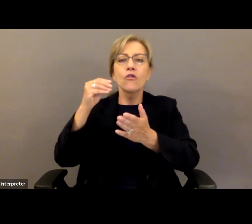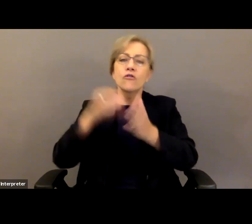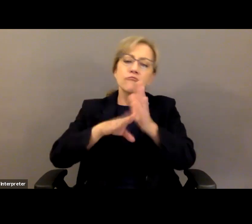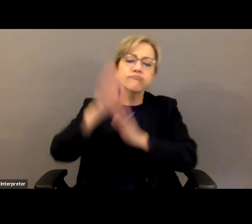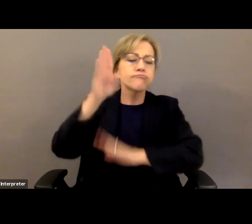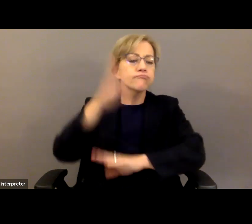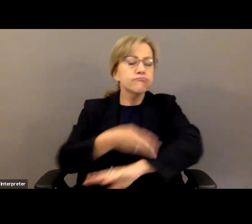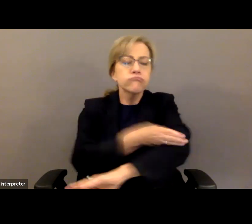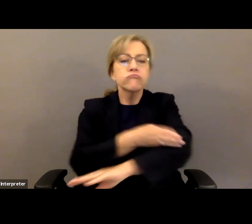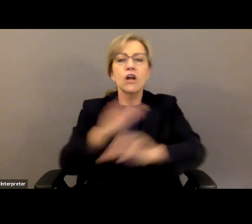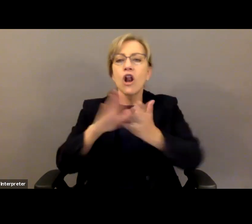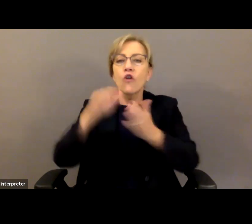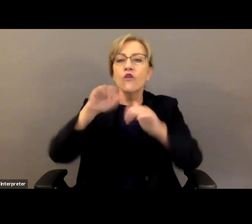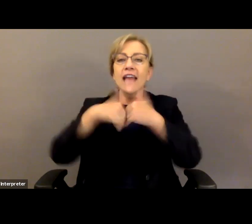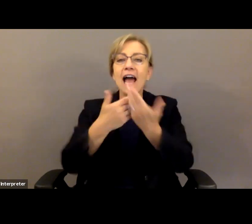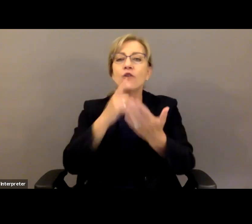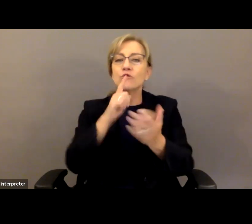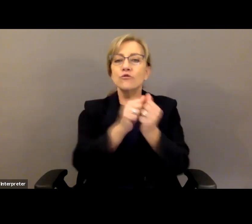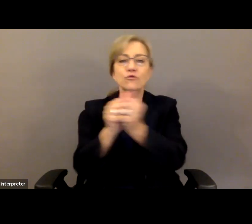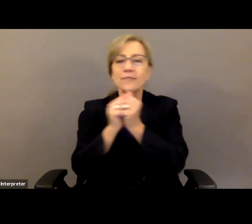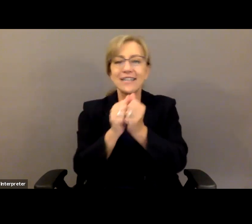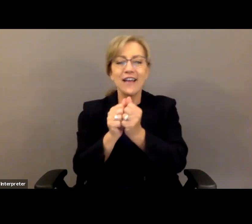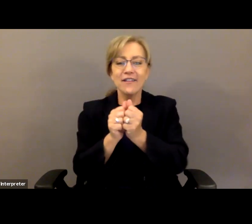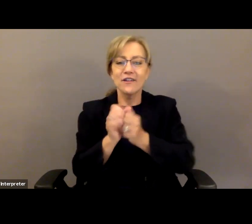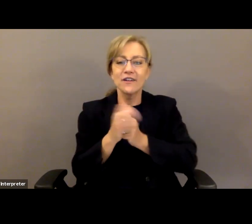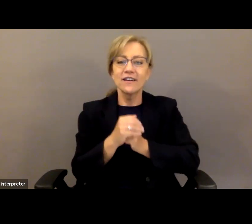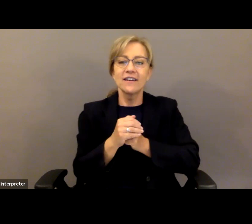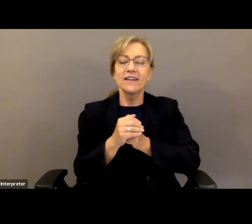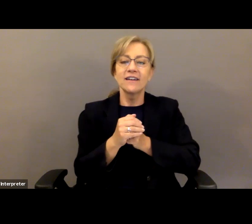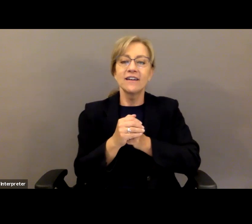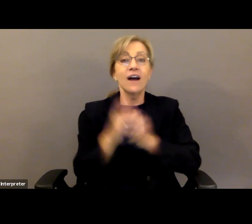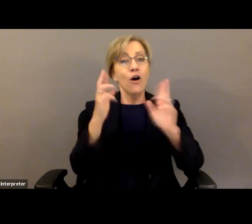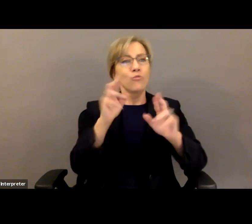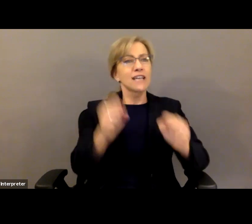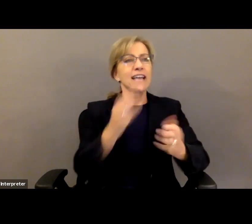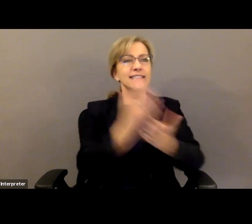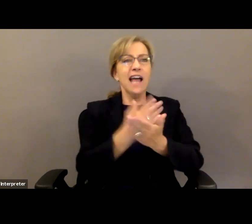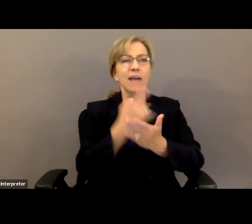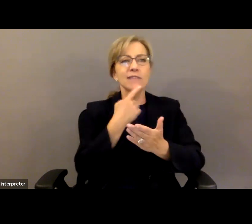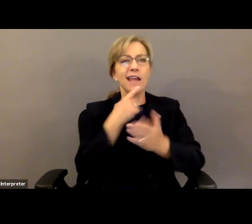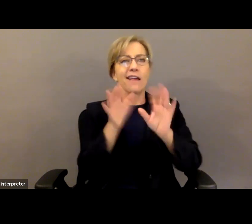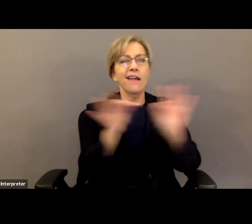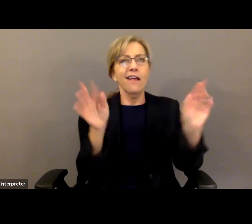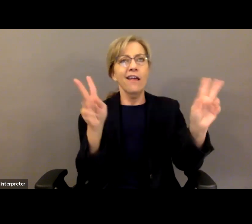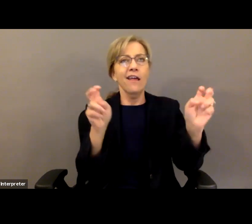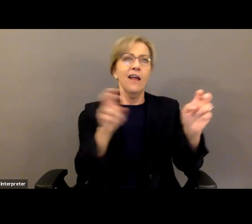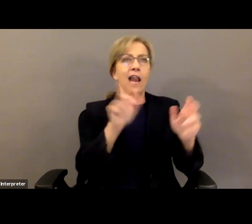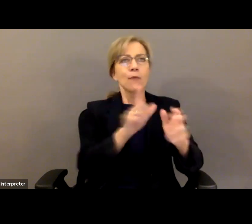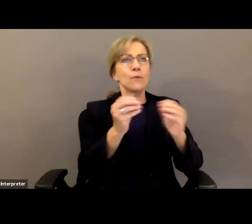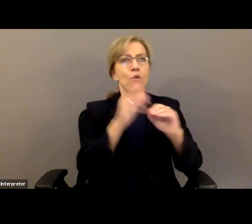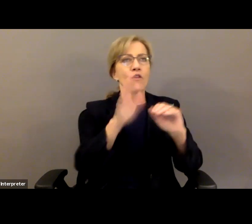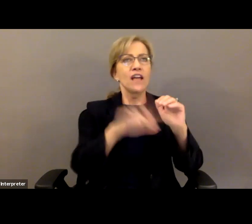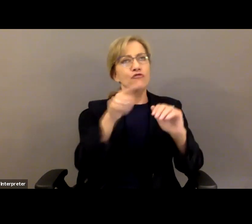how to be together. So I hope that we can stop saying that libraries are more than just books. Of course they are, they always have